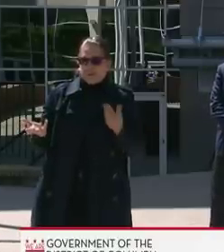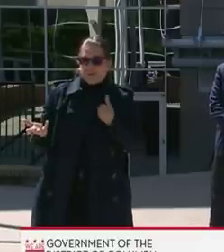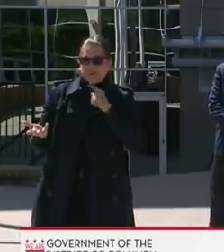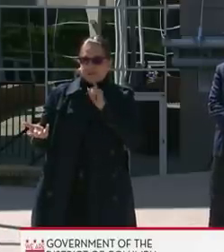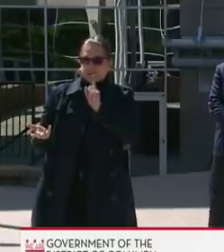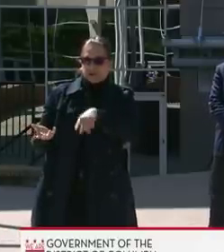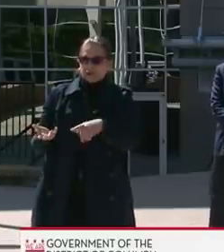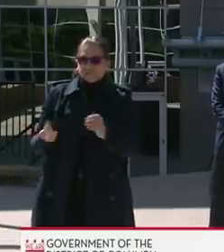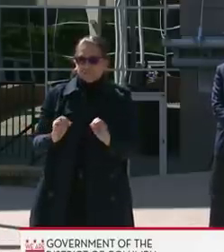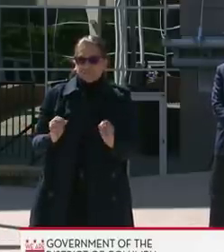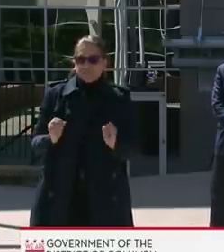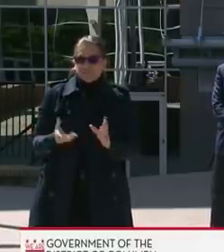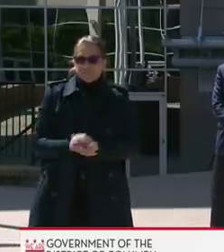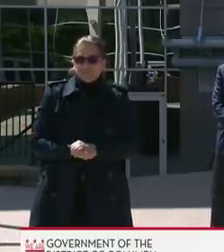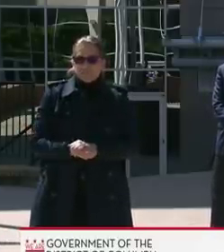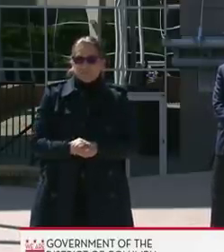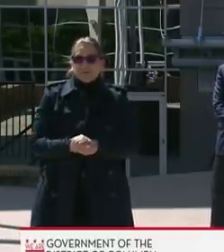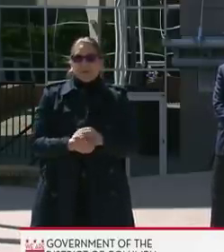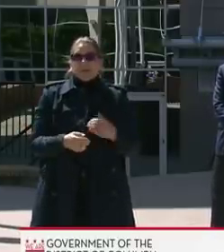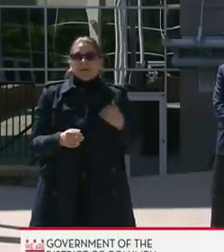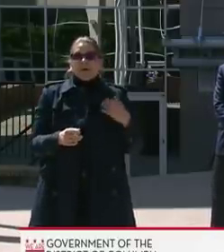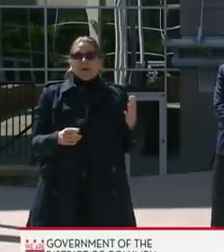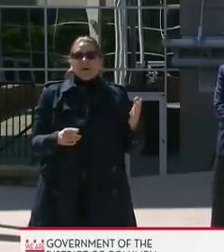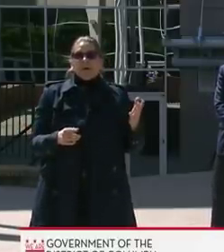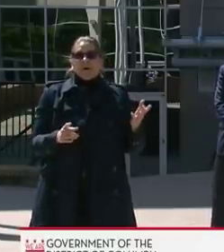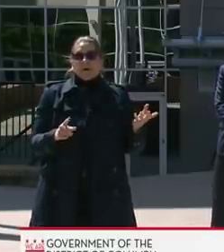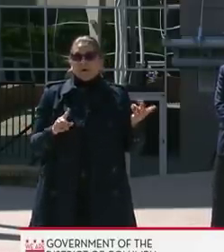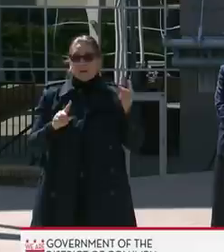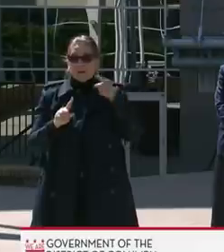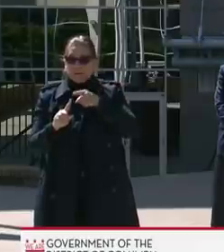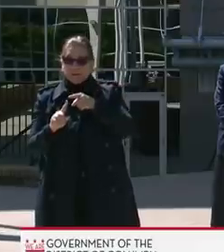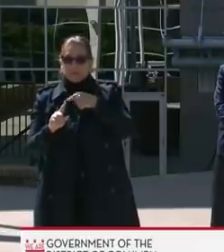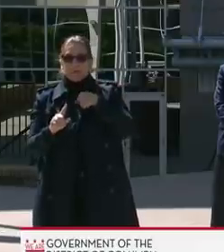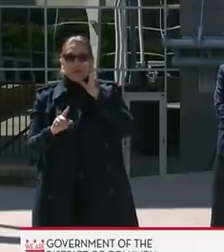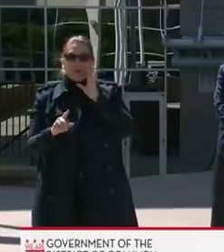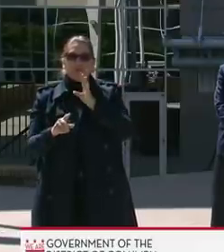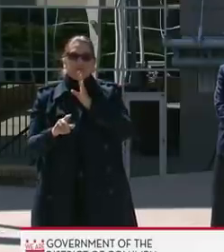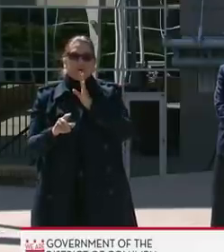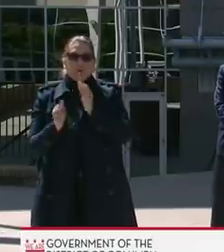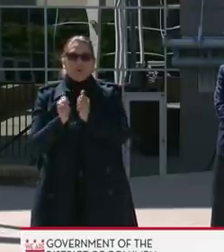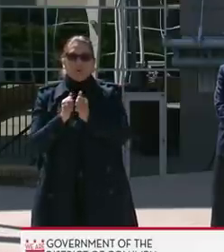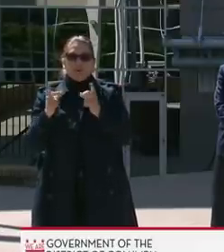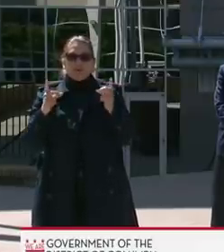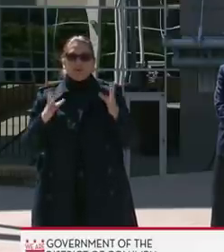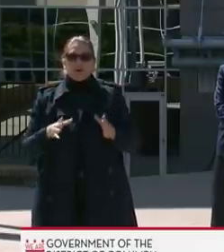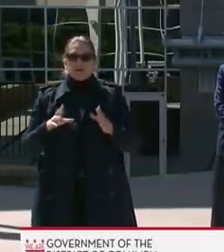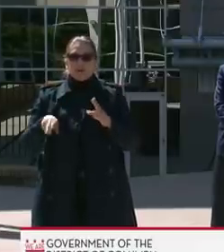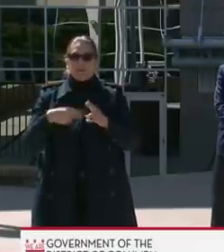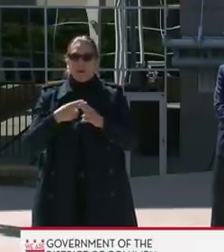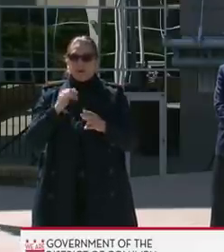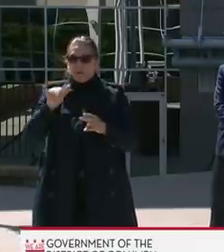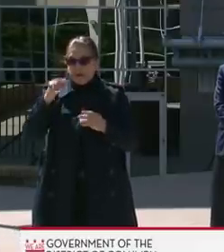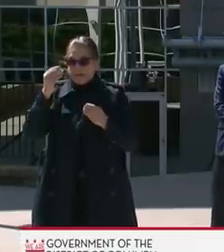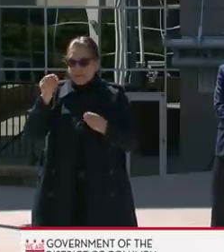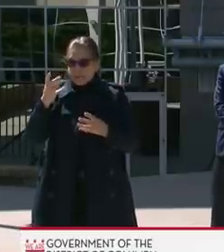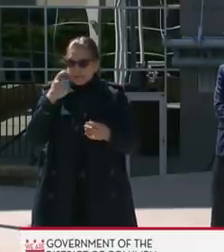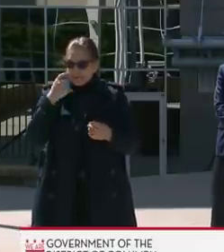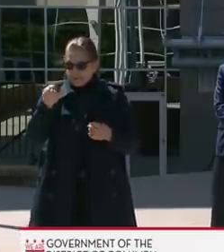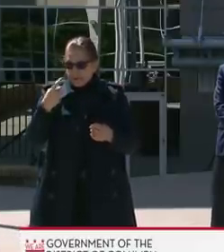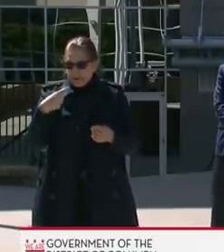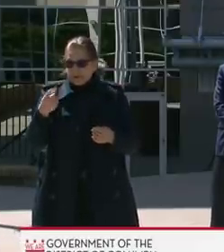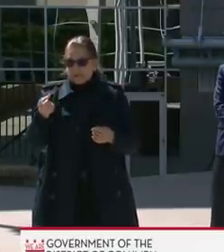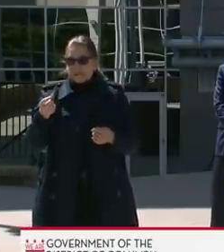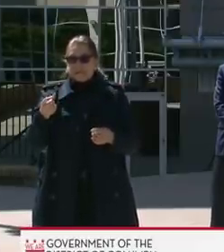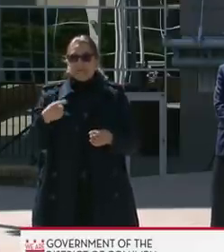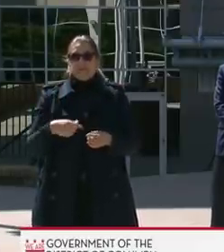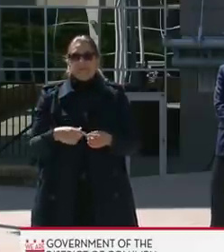with the director about how news and information is being circulated among folks. Cleaning